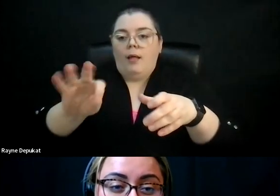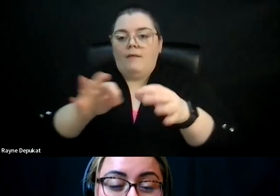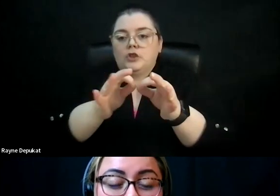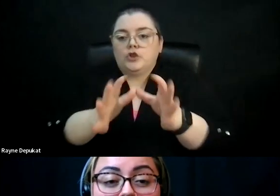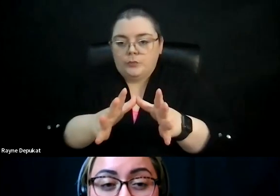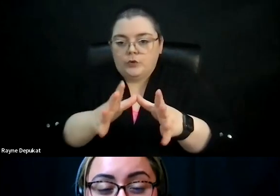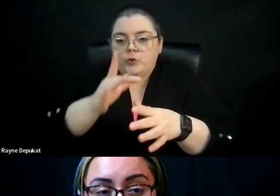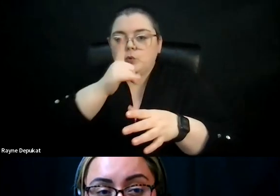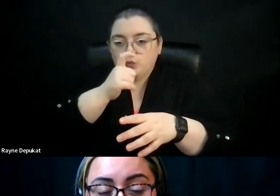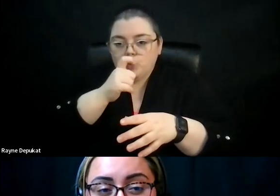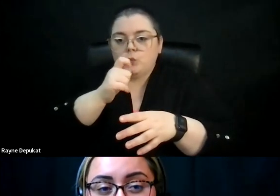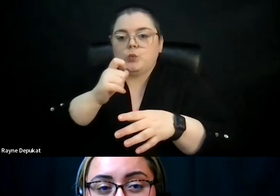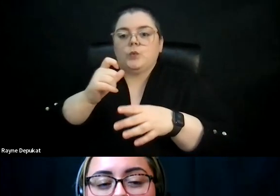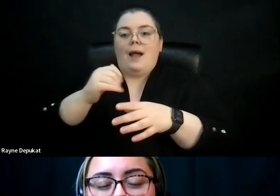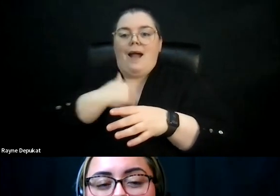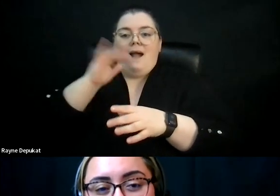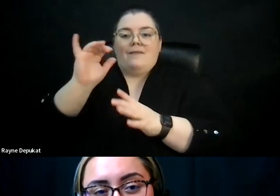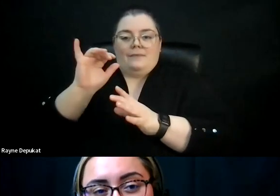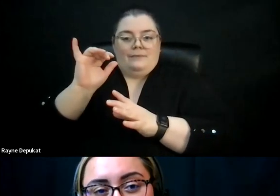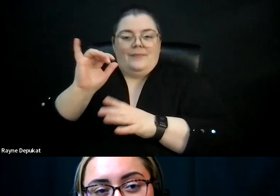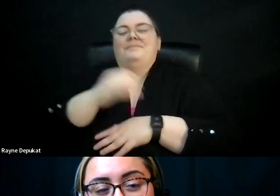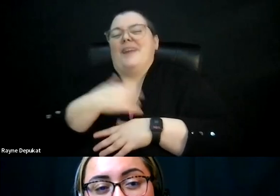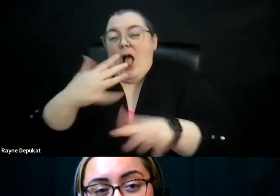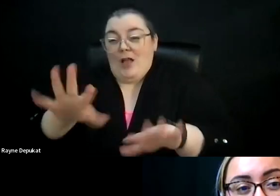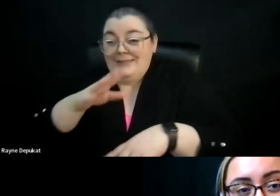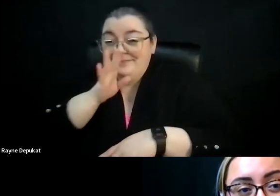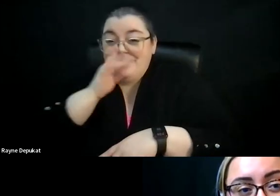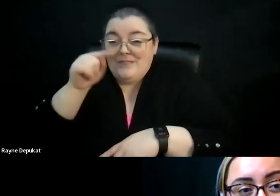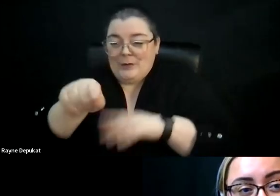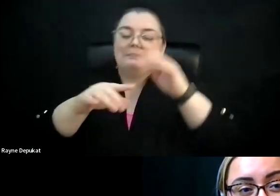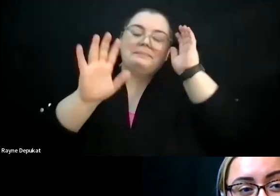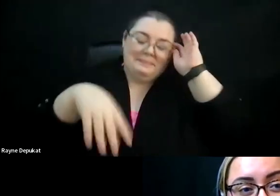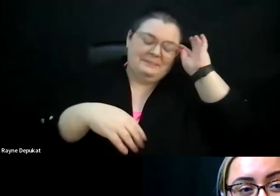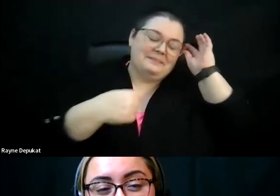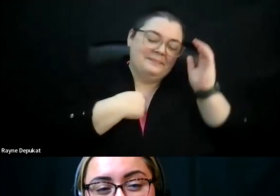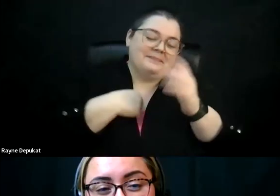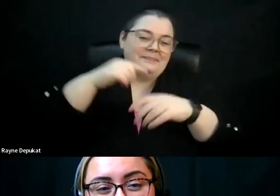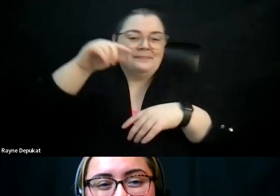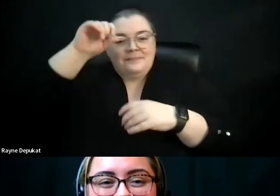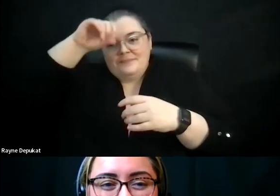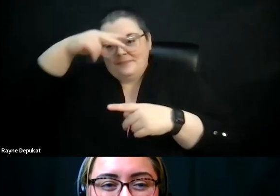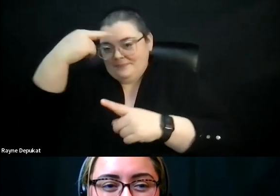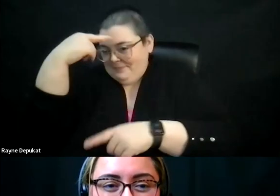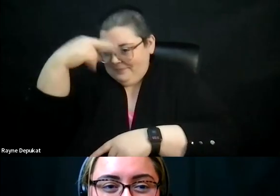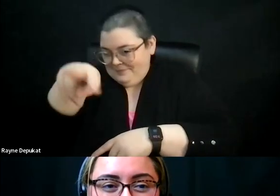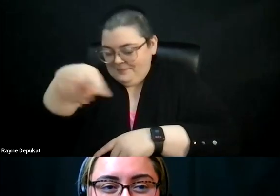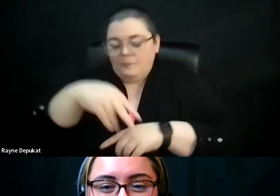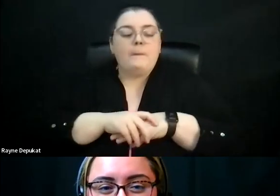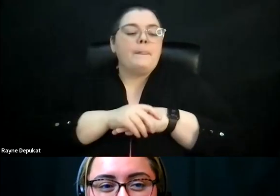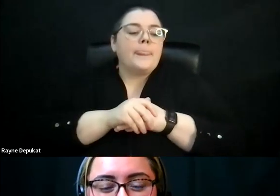And there's a pool of interpreters who can meet the needs of that request. You're already speaking what I'm thinking,